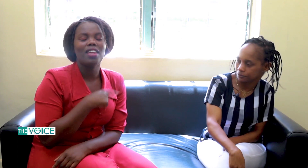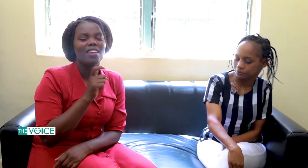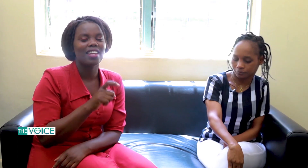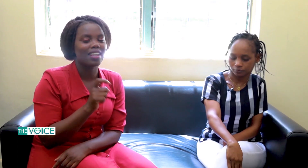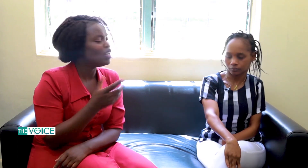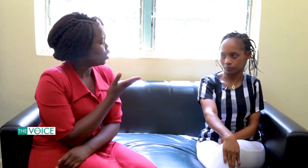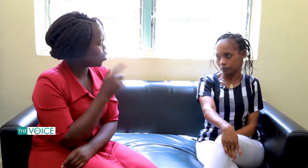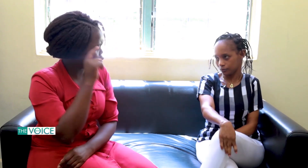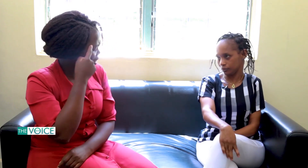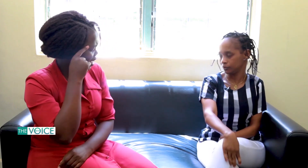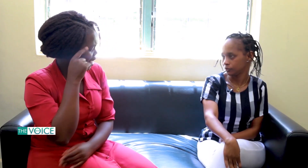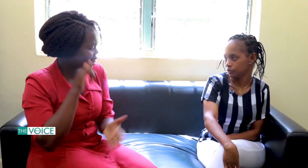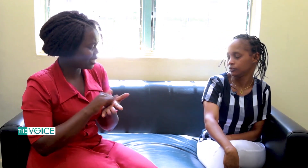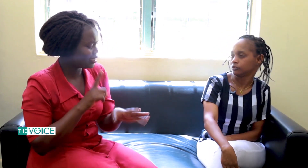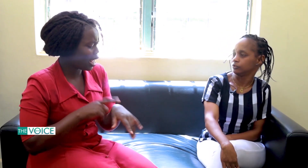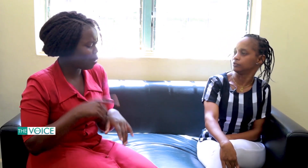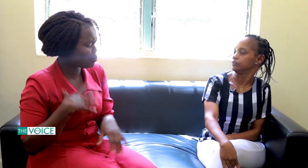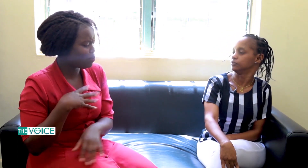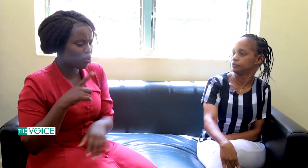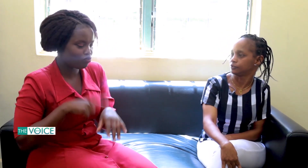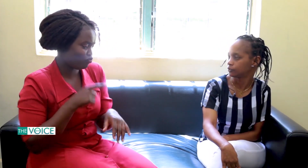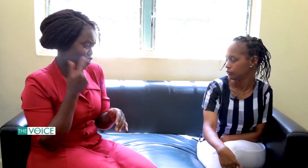I think we need, do you think,